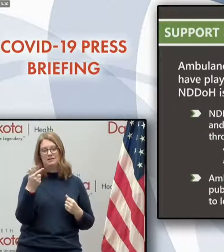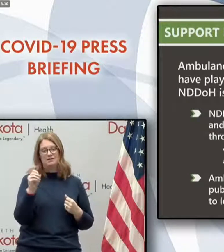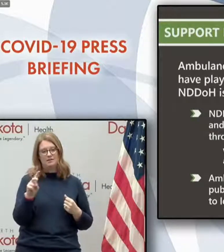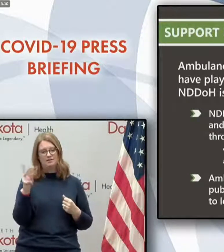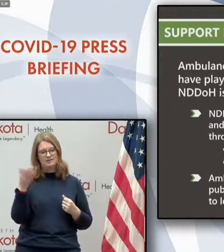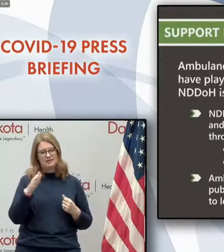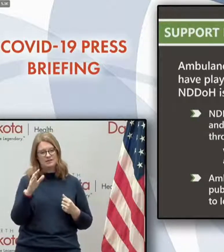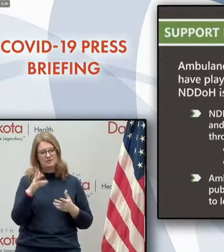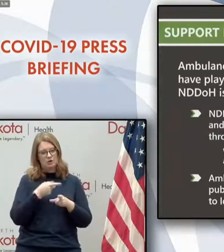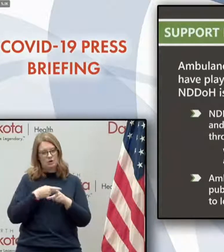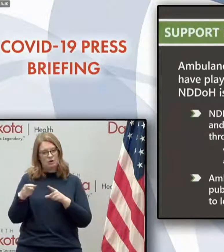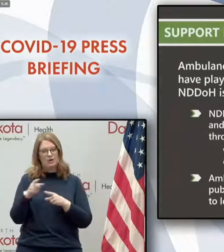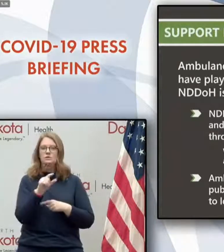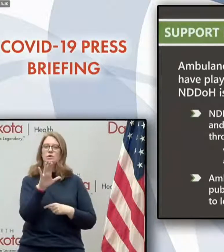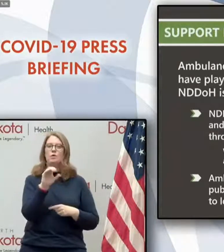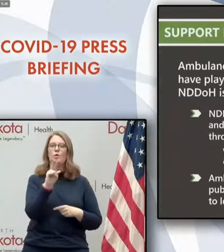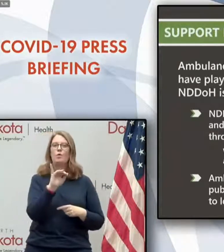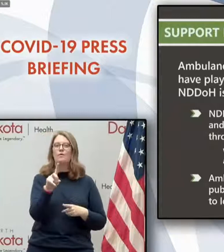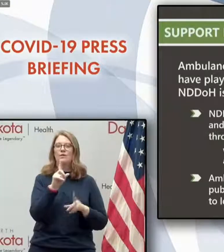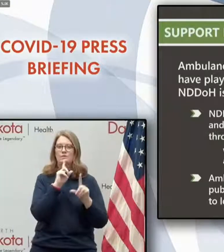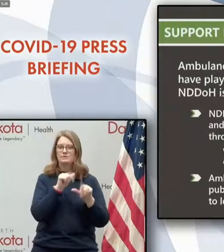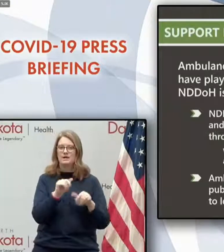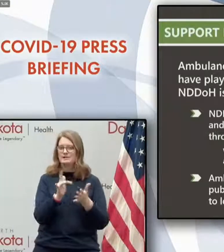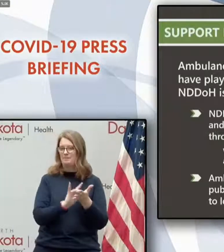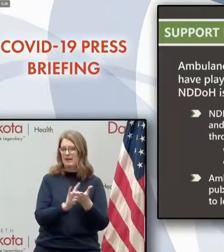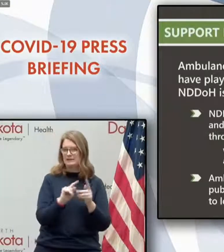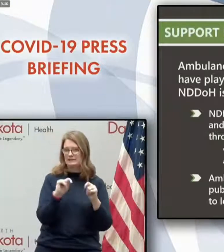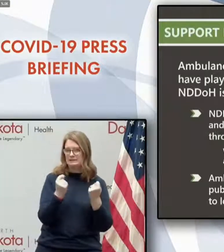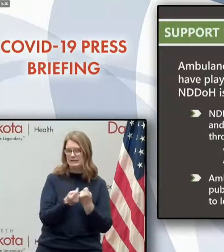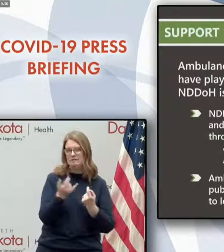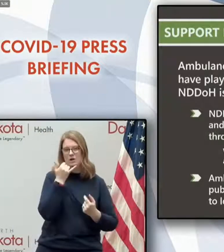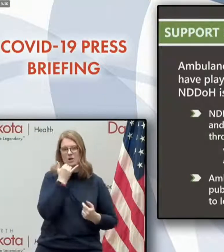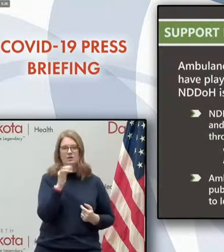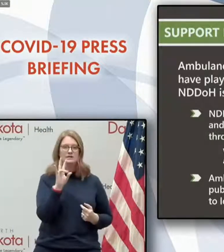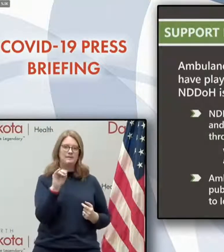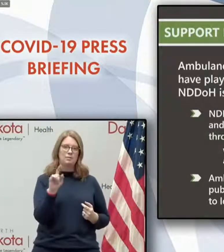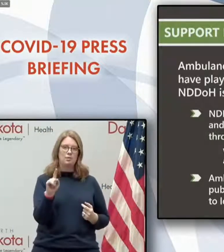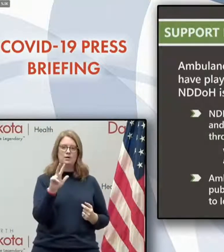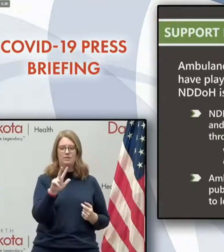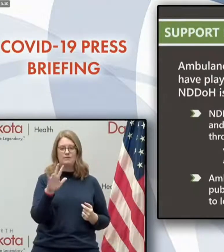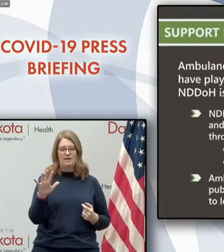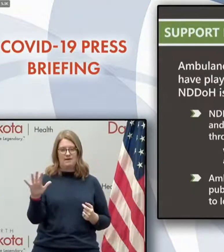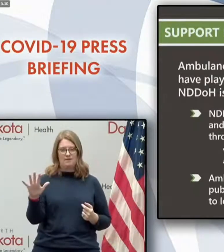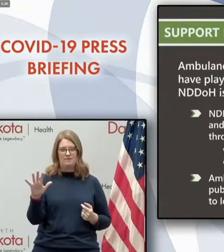health.nd.gov/careers, select the COVID response medical team or call